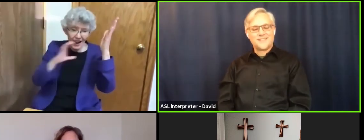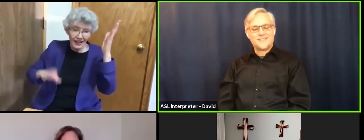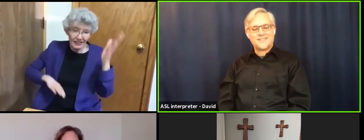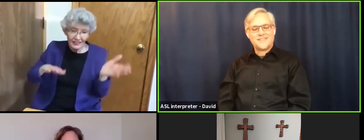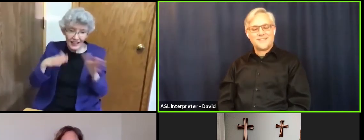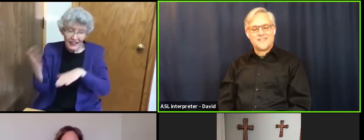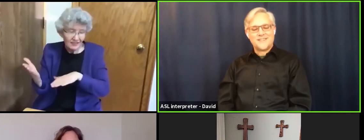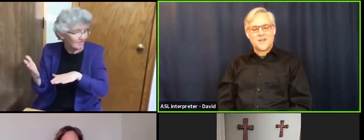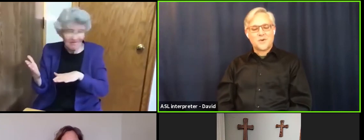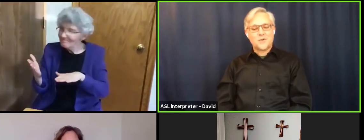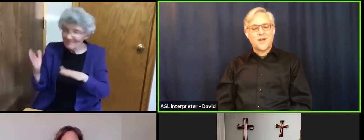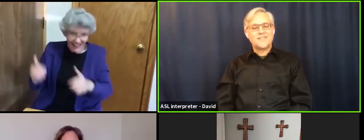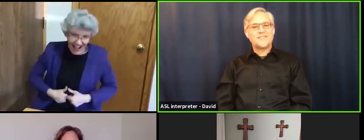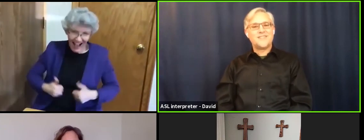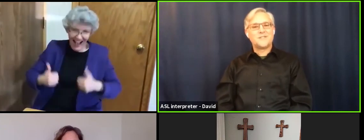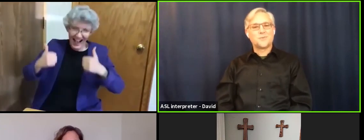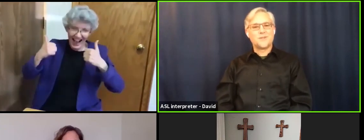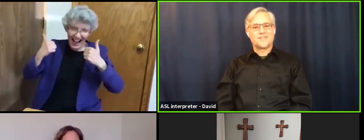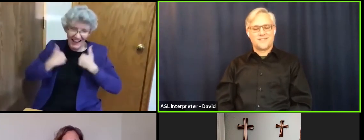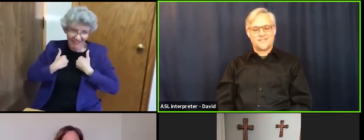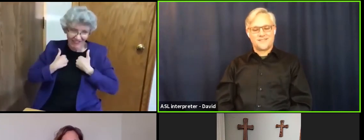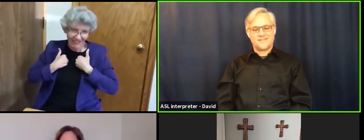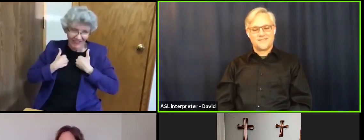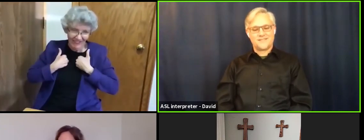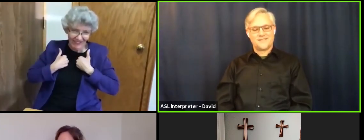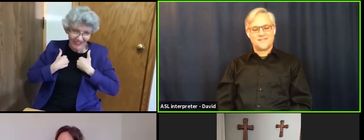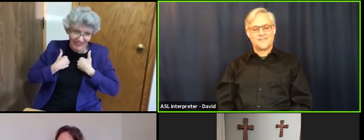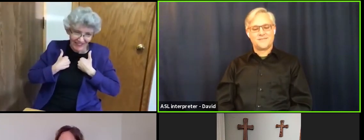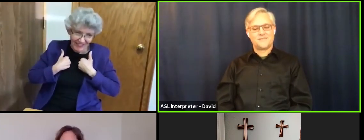Alleluia. Christ is risen.